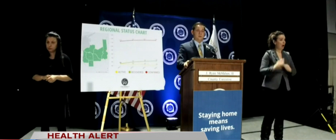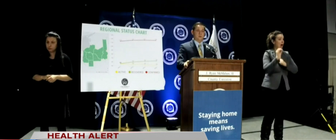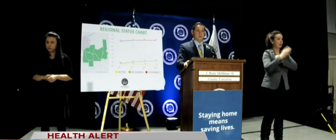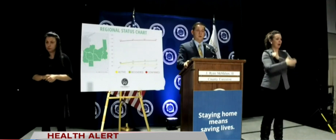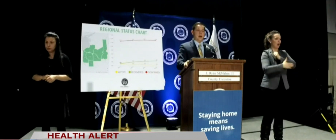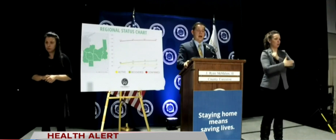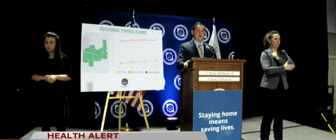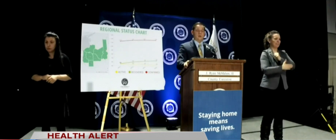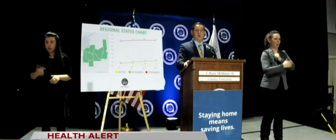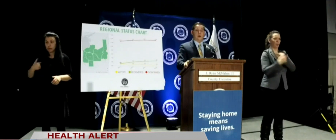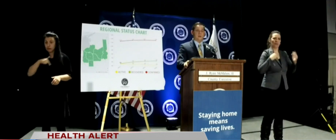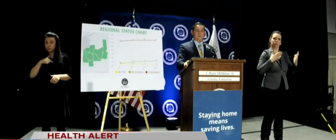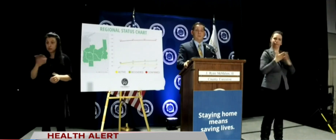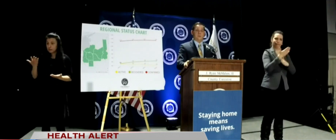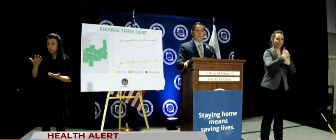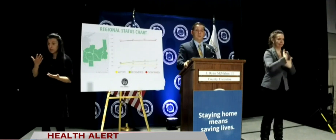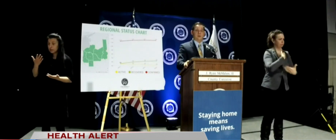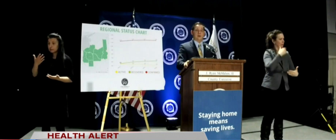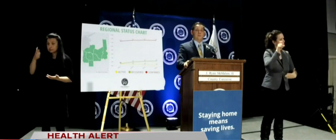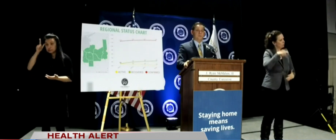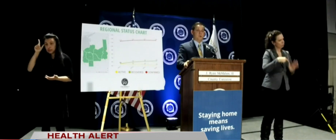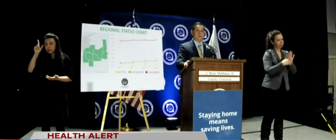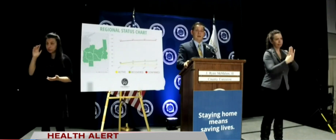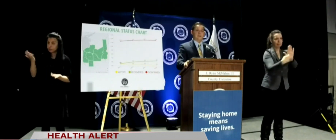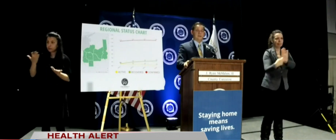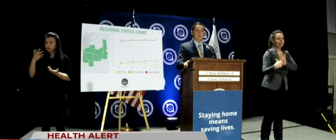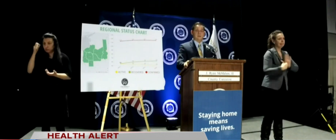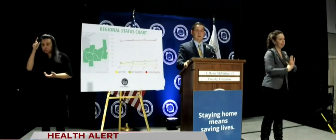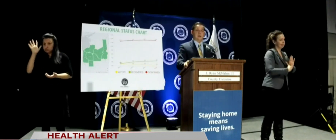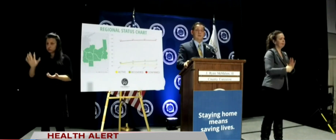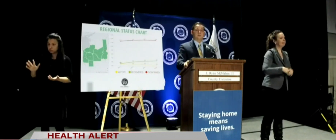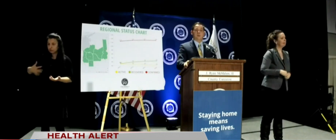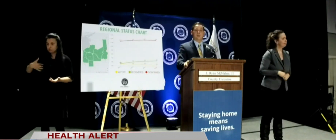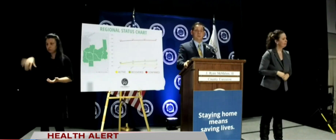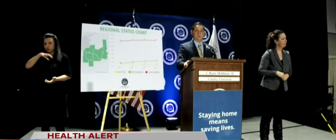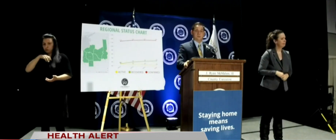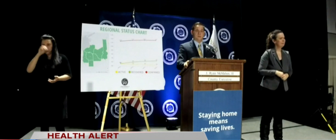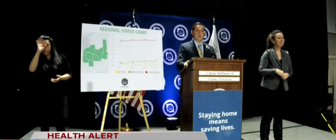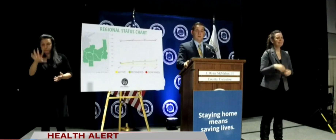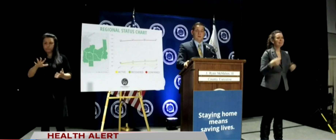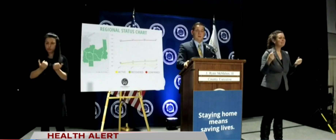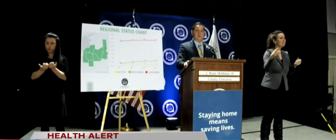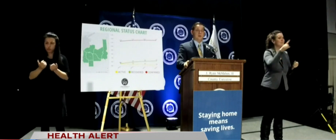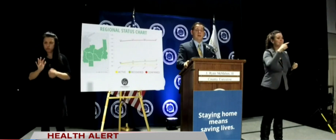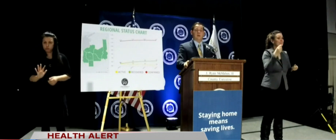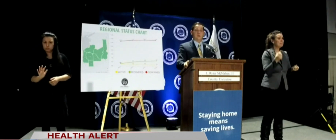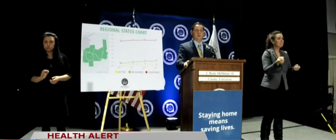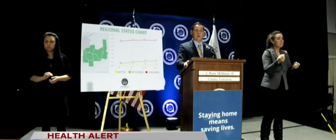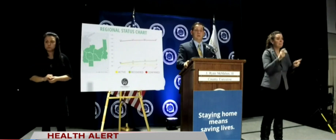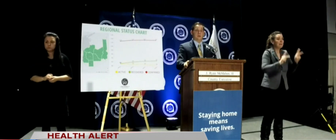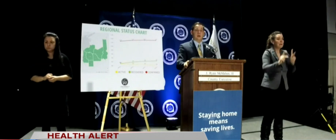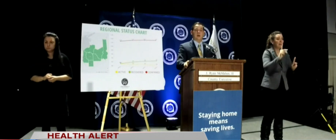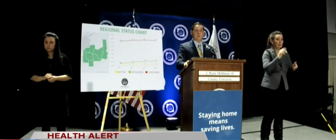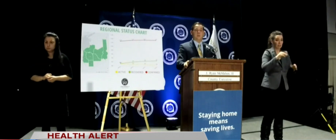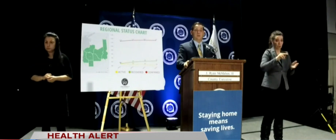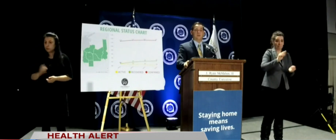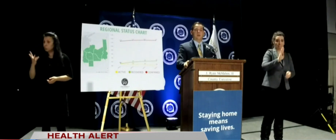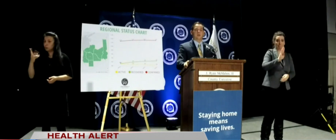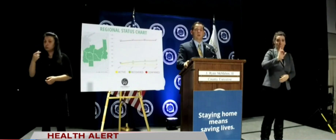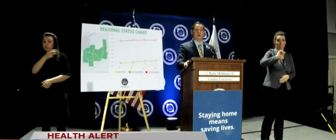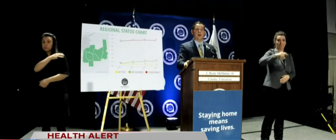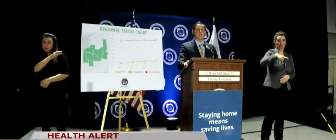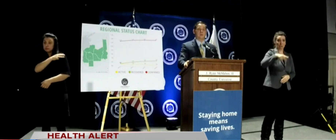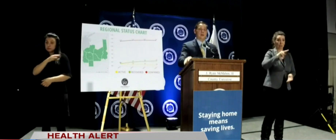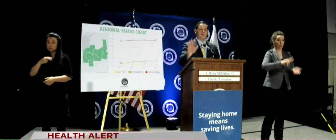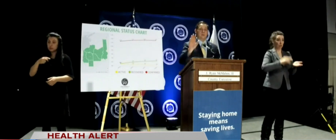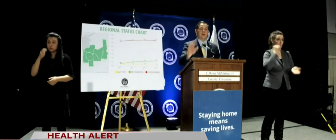we get it through. I don't know how many people have COVID-19 at Bishop's. If I knew the answer right now, I would probably just tell